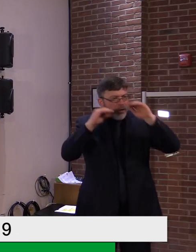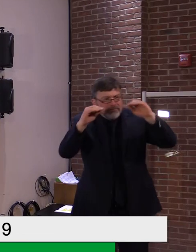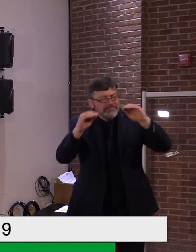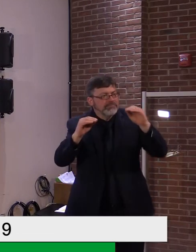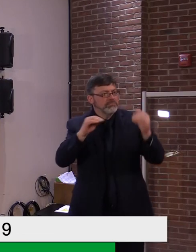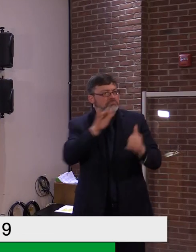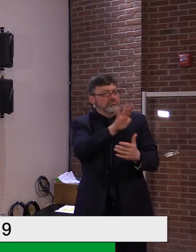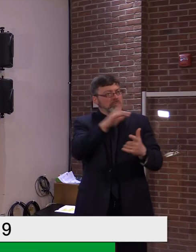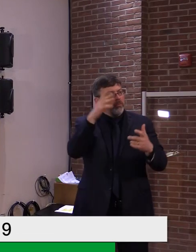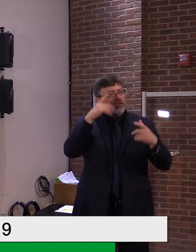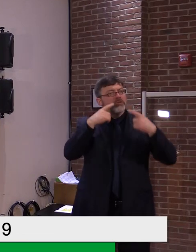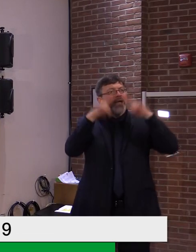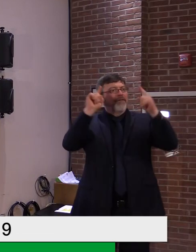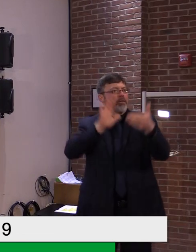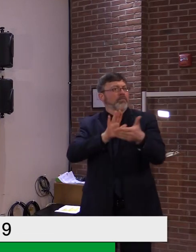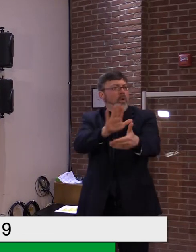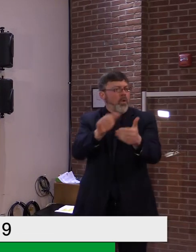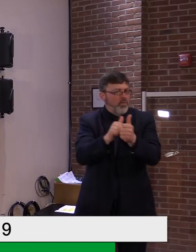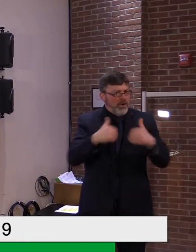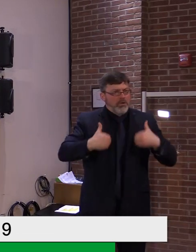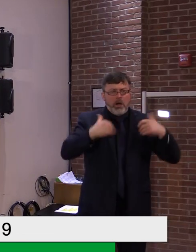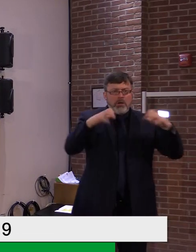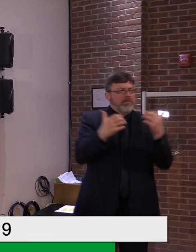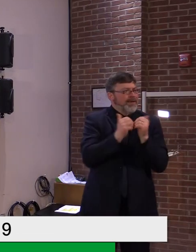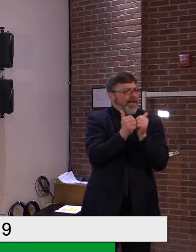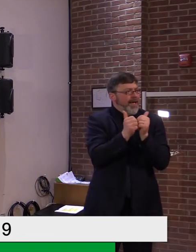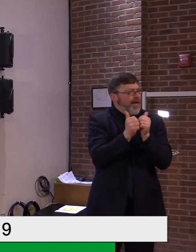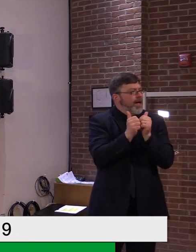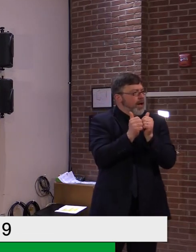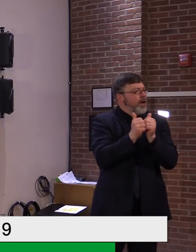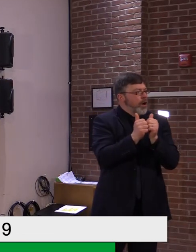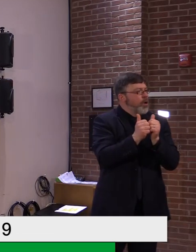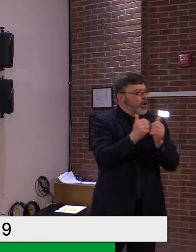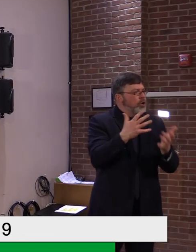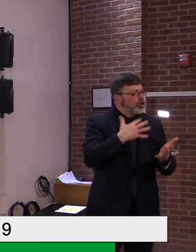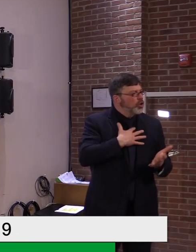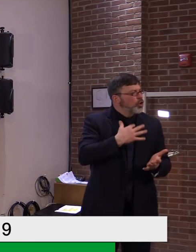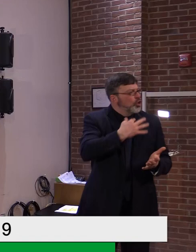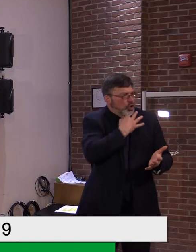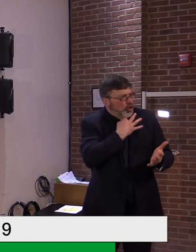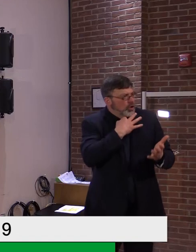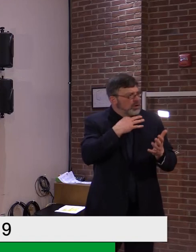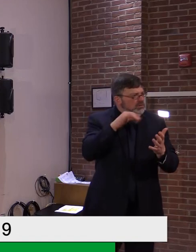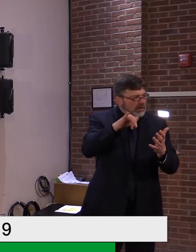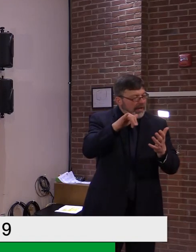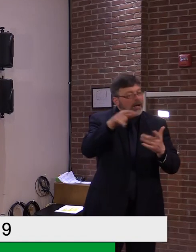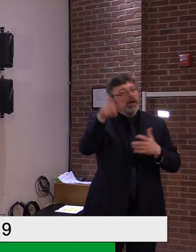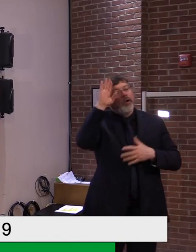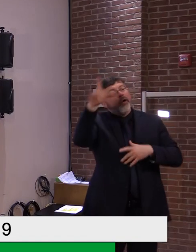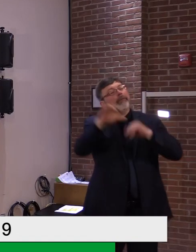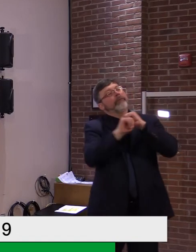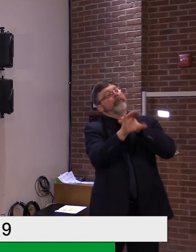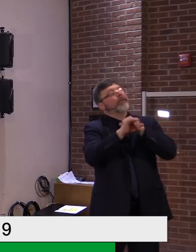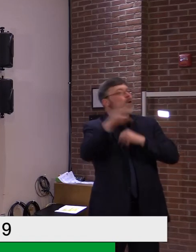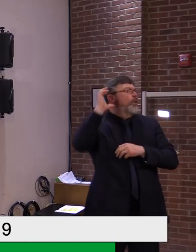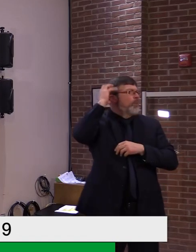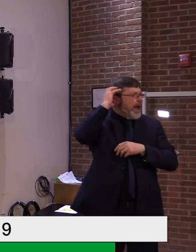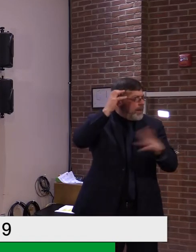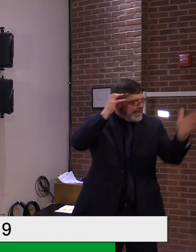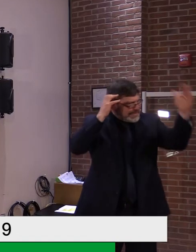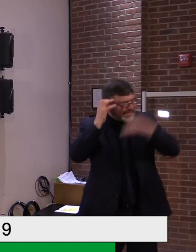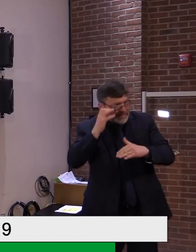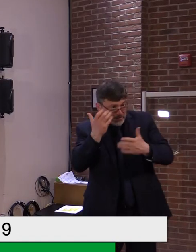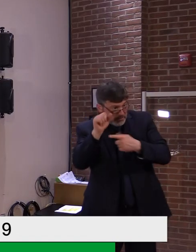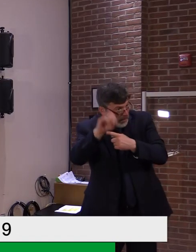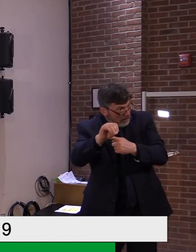strategies, other than, you know, advertising on social media, are you guys going to employ? Yeah, we have a communications strategy,